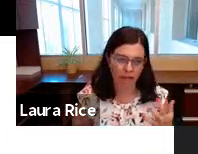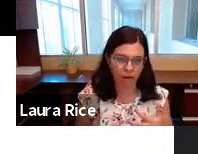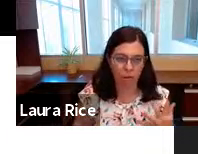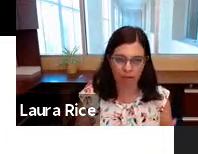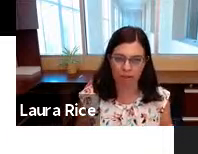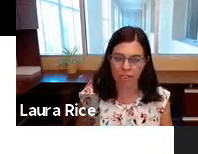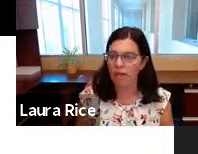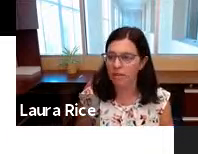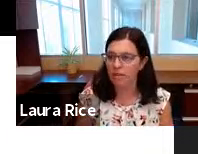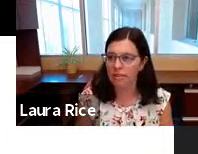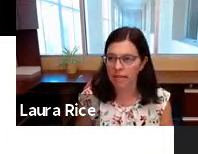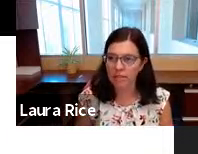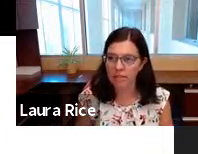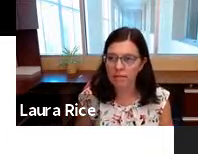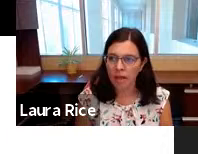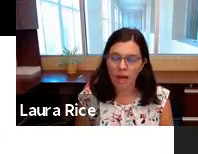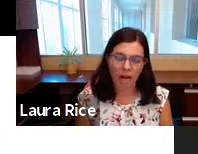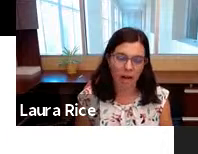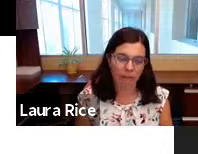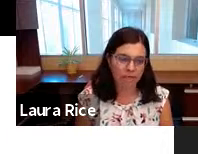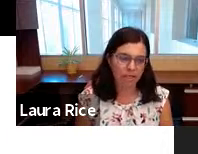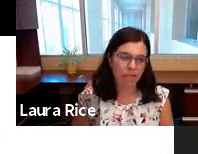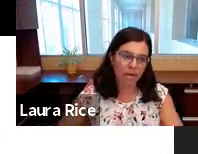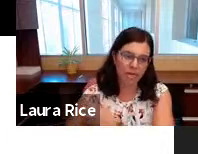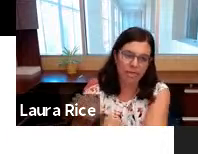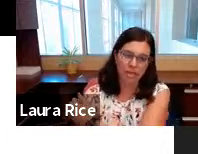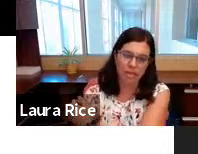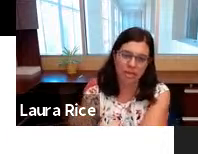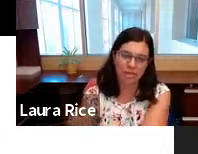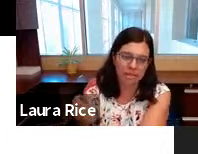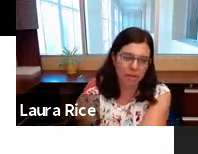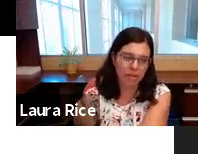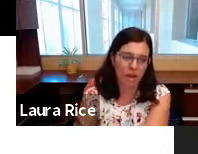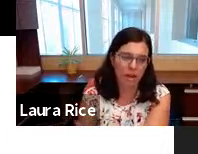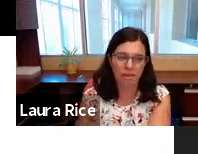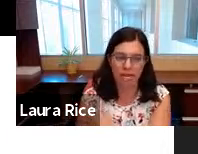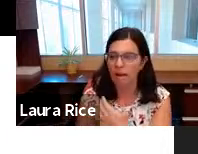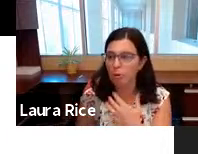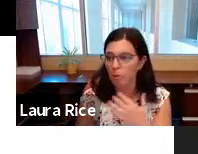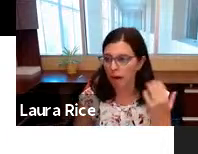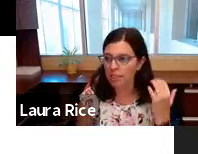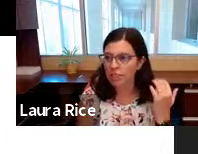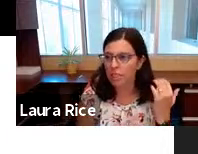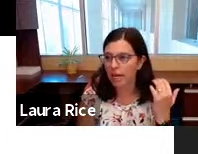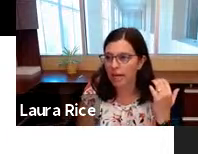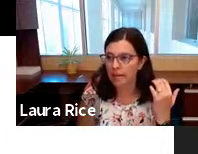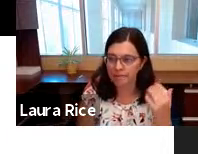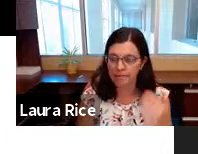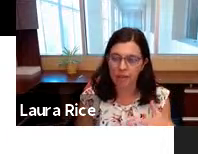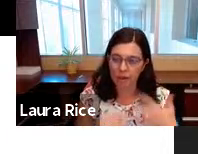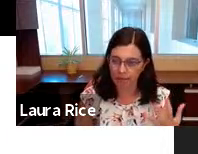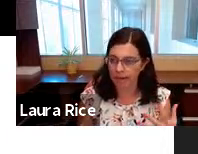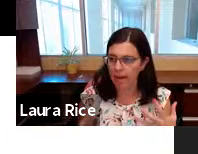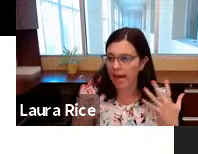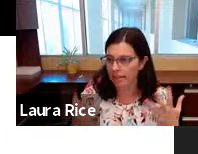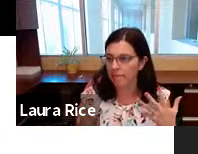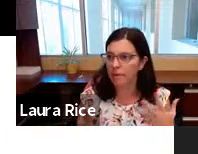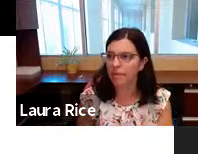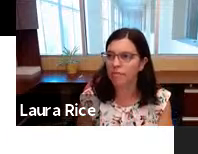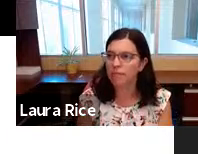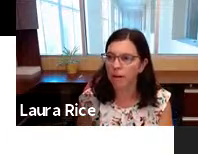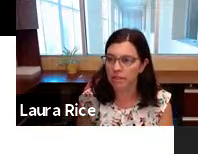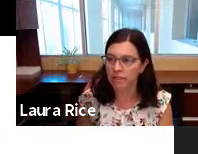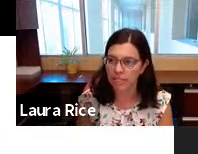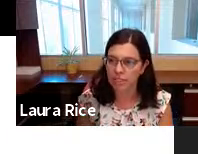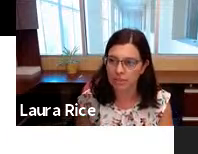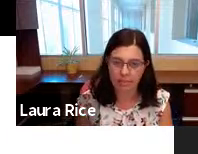falls from a wheelchair are distinct. Recently, we did an assessment of the Apple Watch that has a